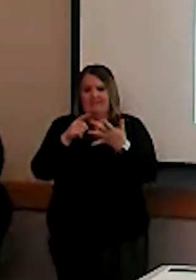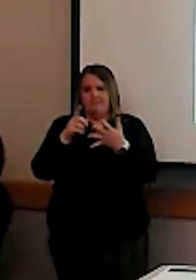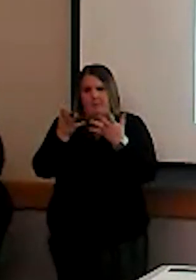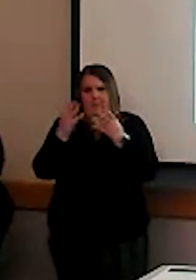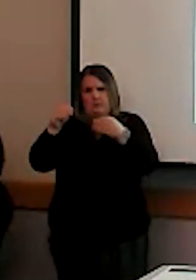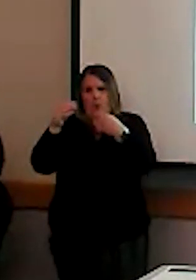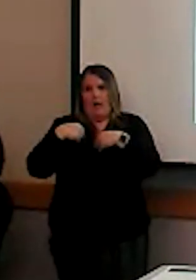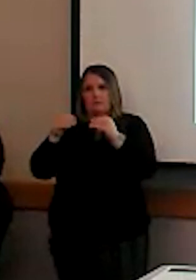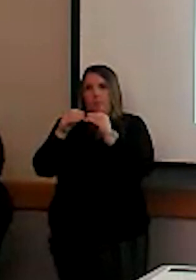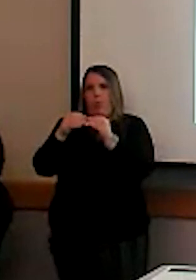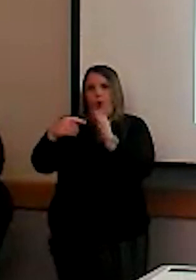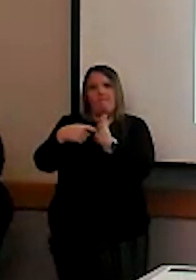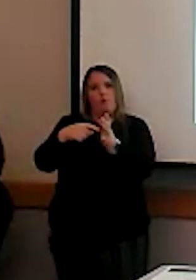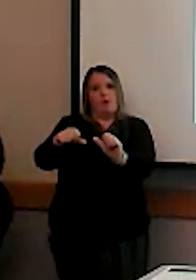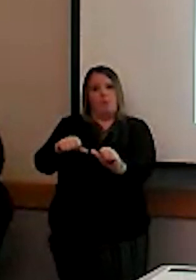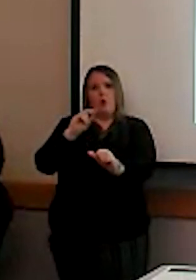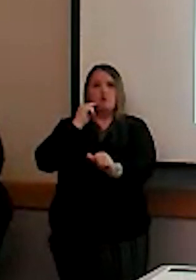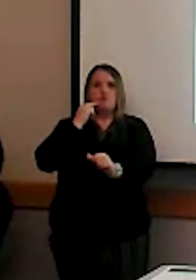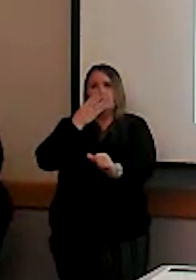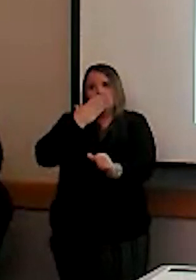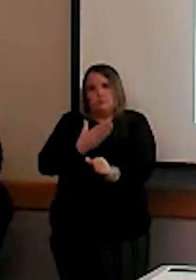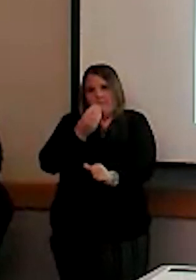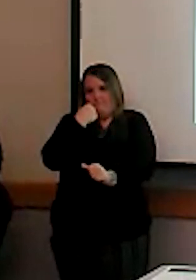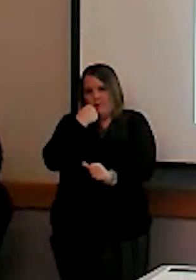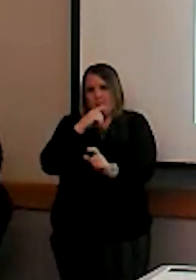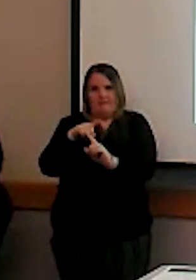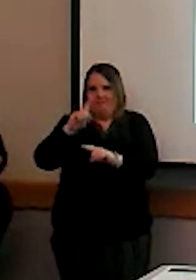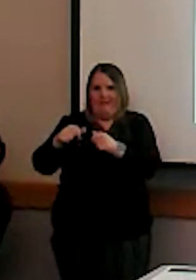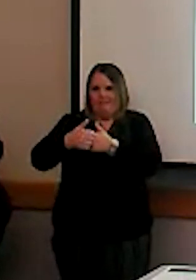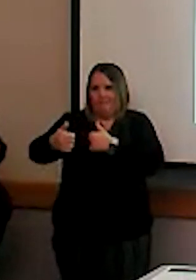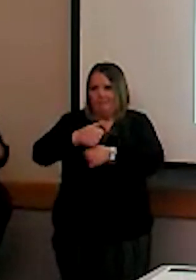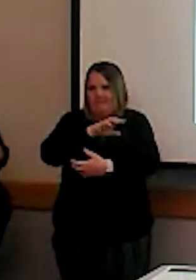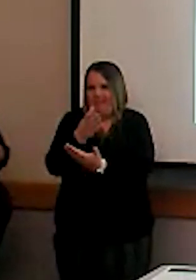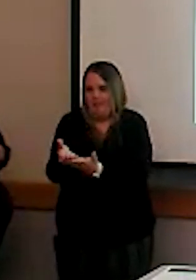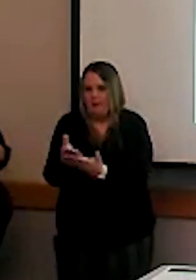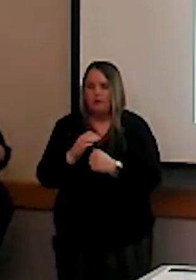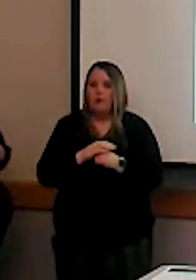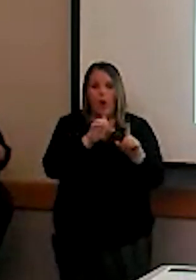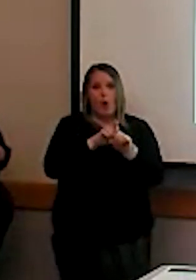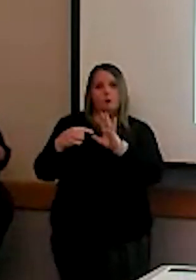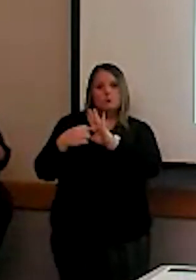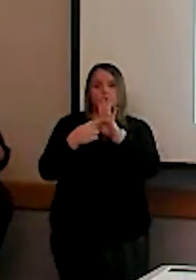nutritious food. And it's also been shown along that